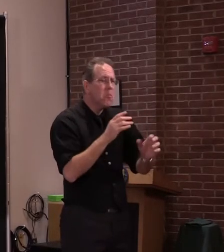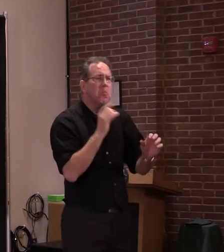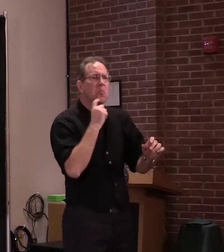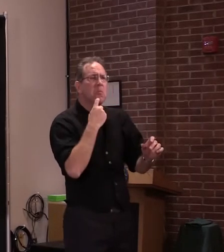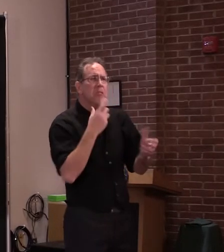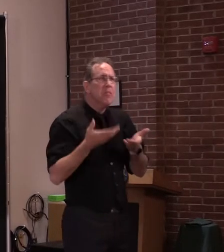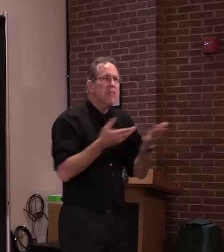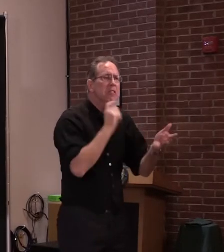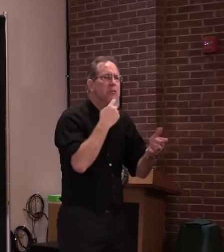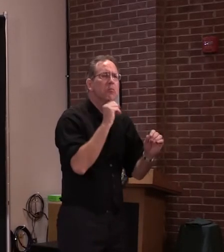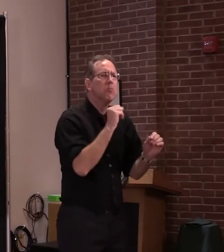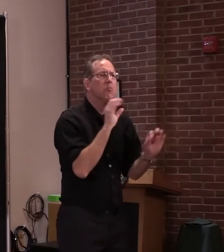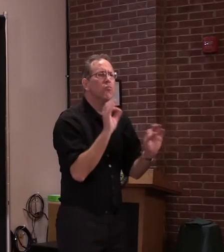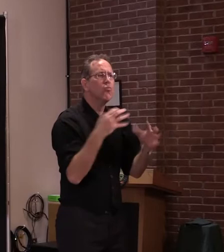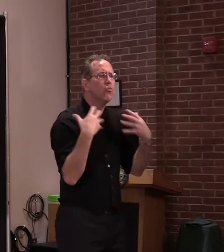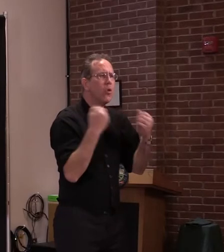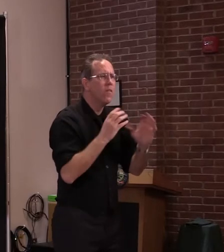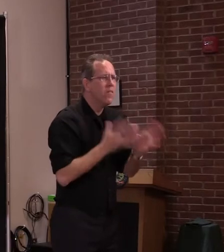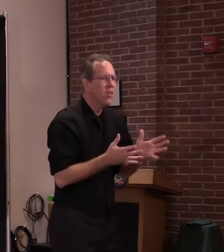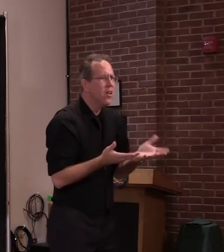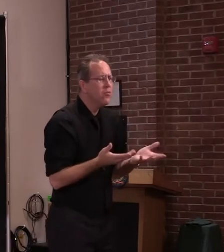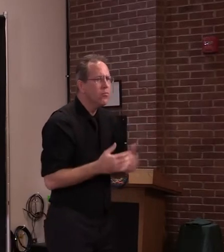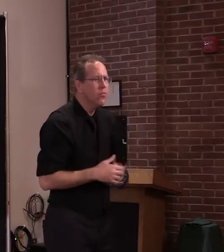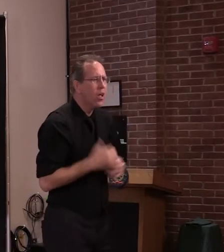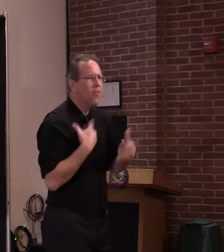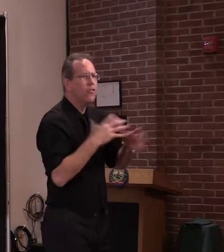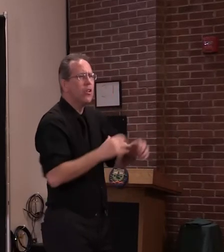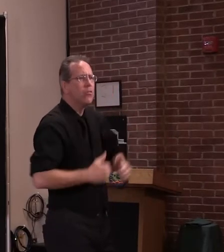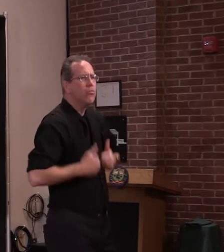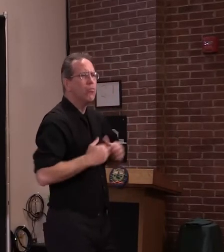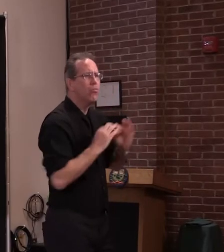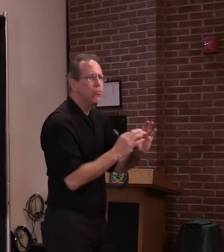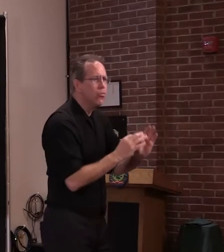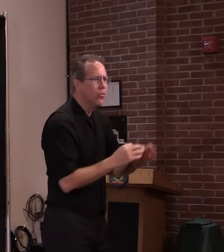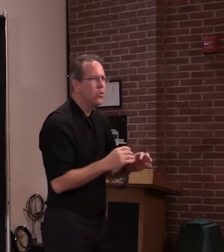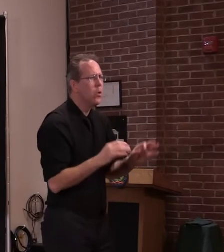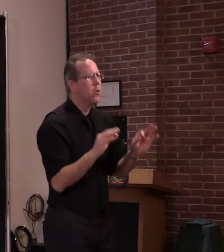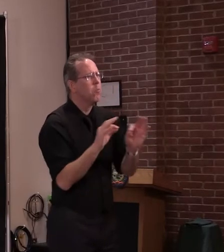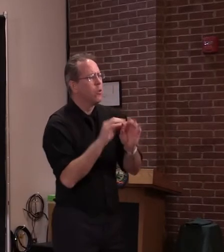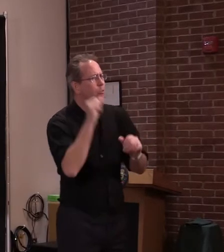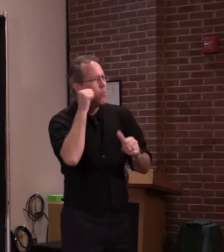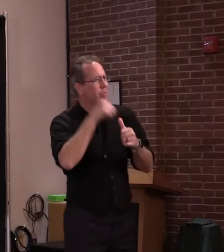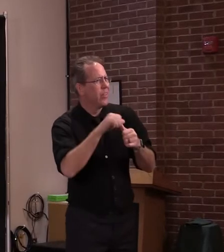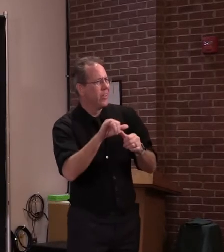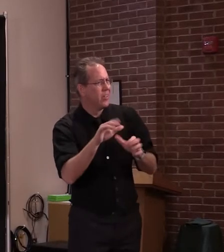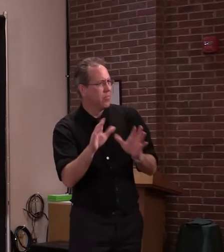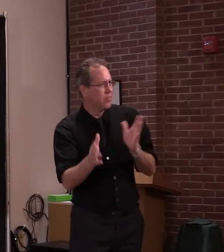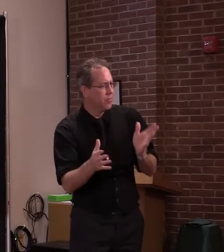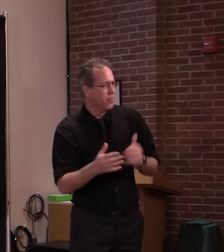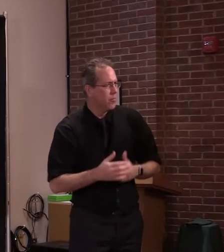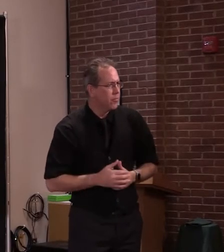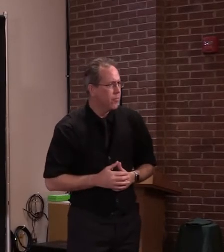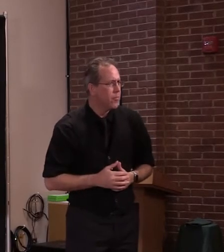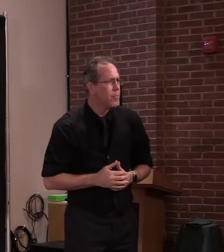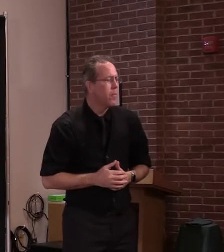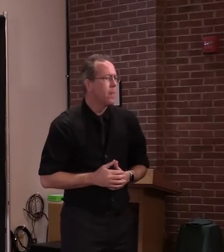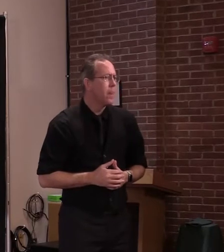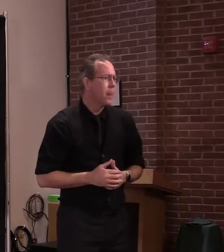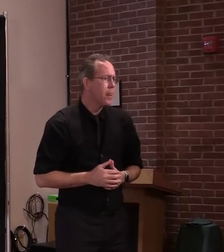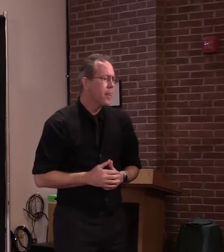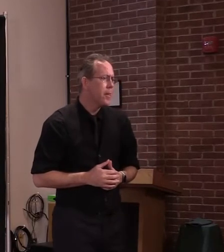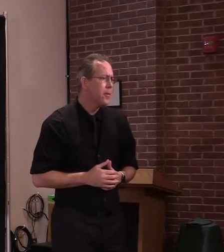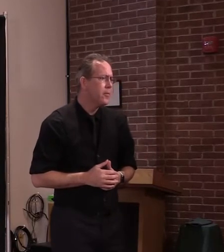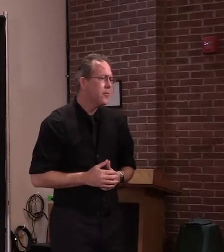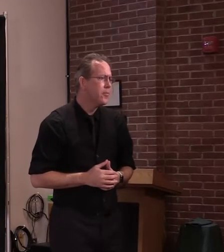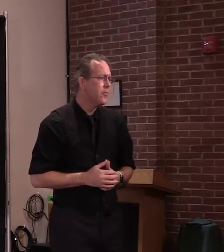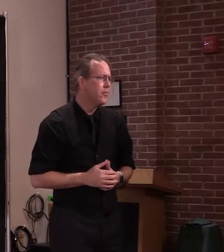that's really important for everyone to pay attention to. The other part of that is that,